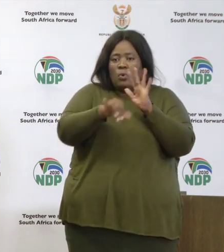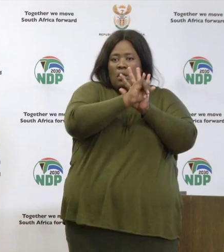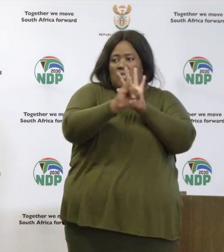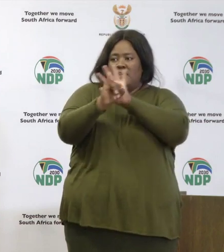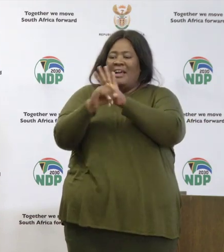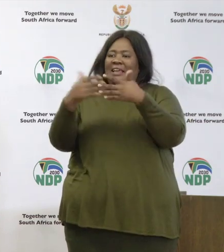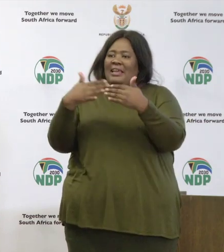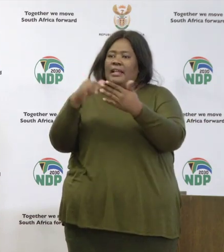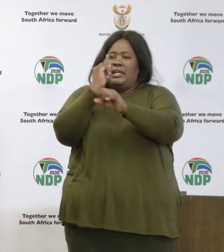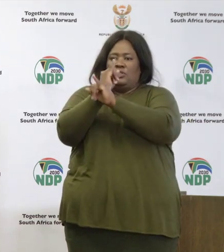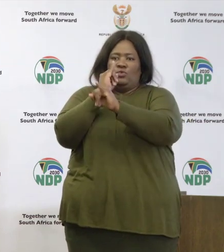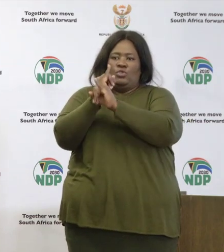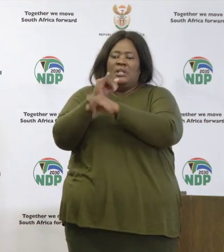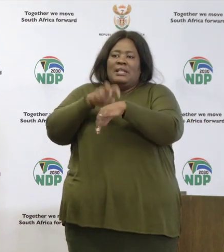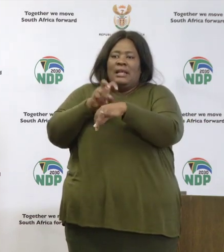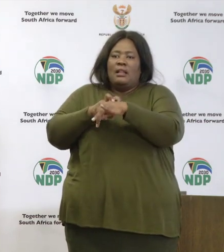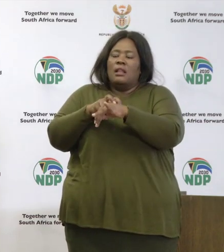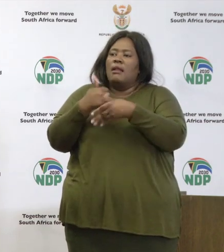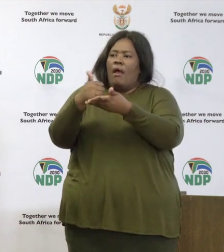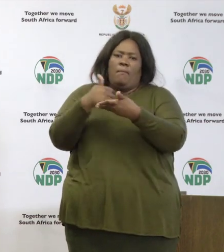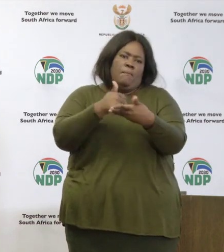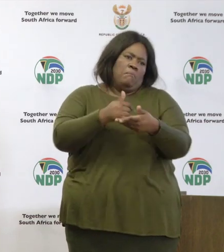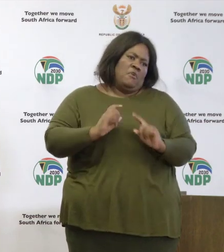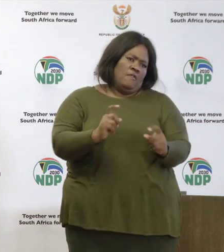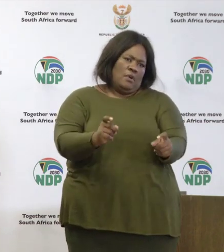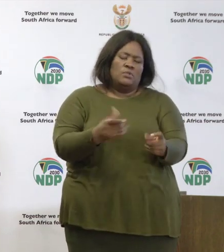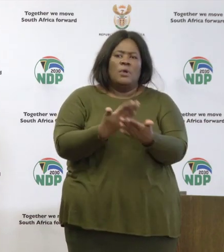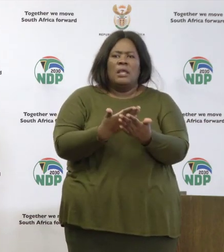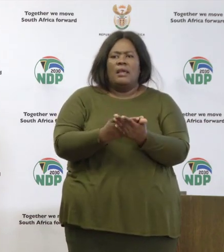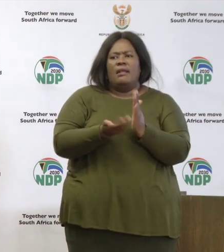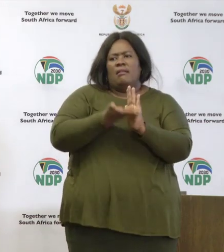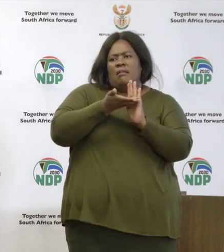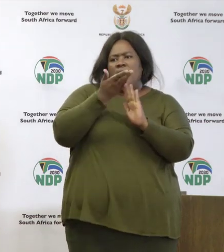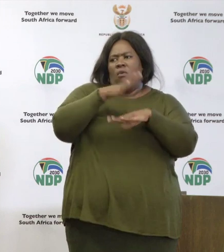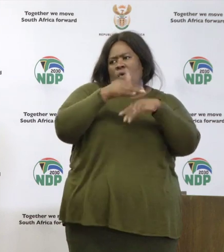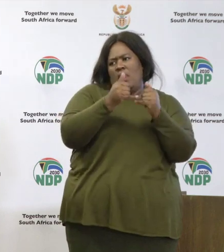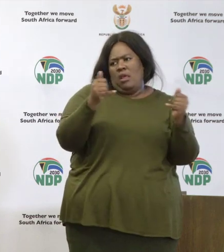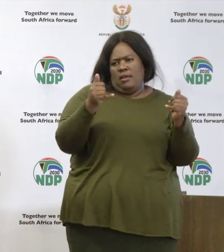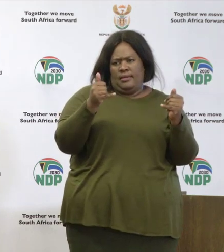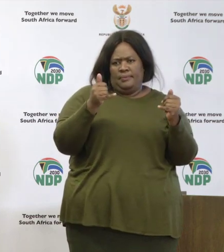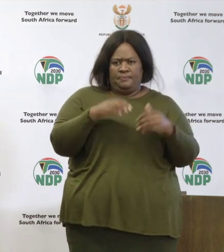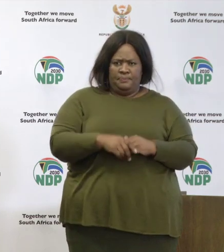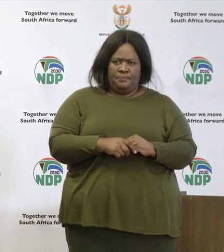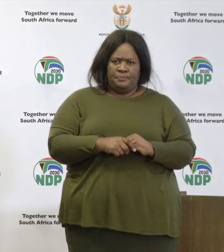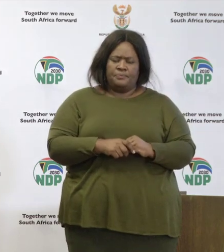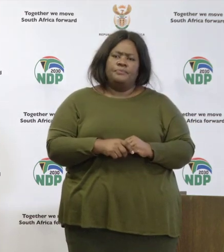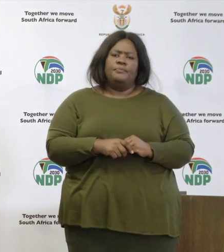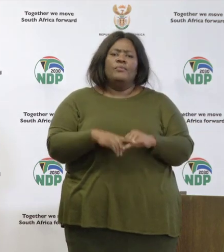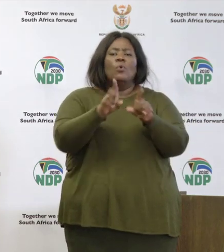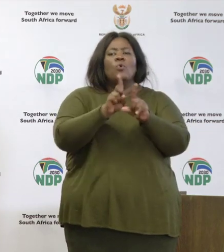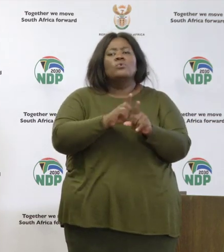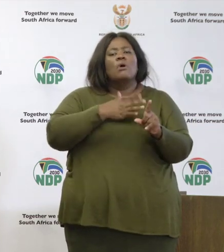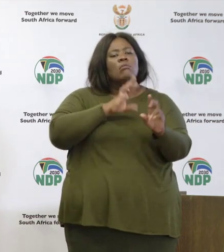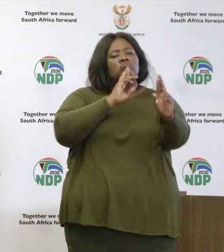institutions that require immediate assistance to enhance their capabilities. Another matter I would like to